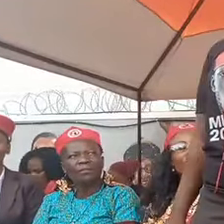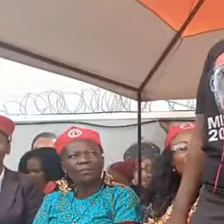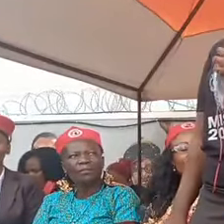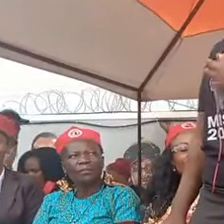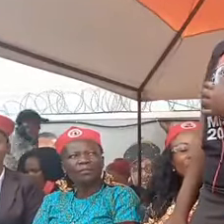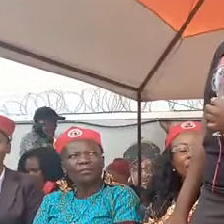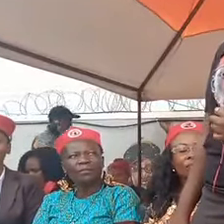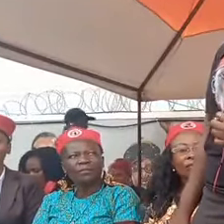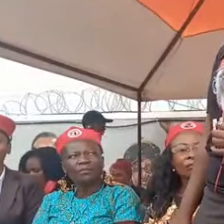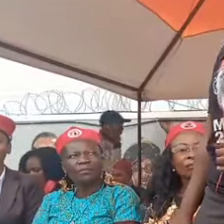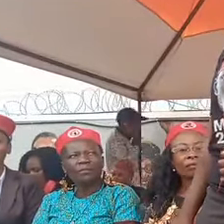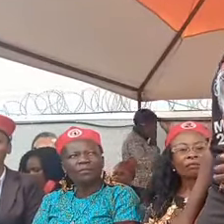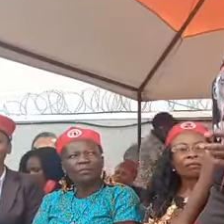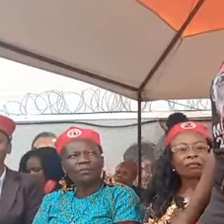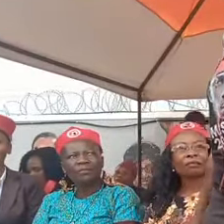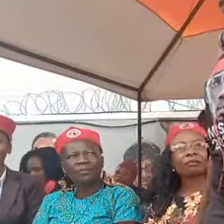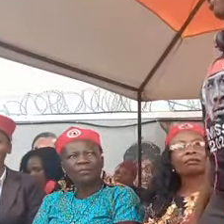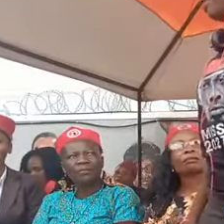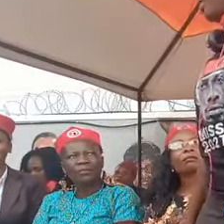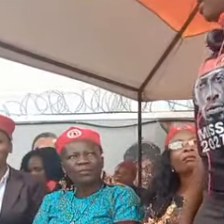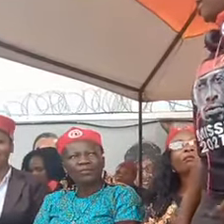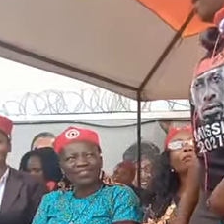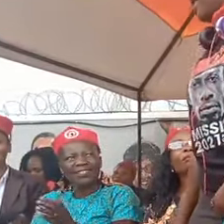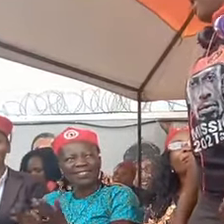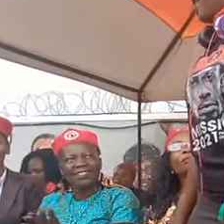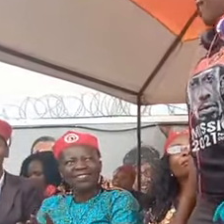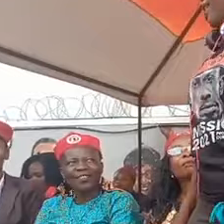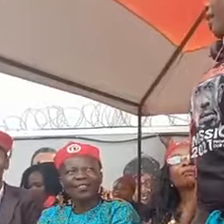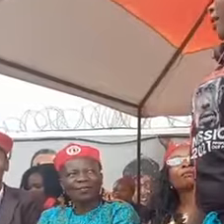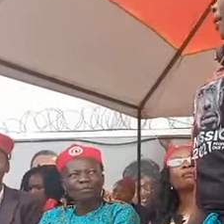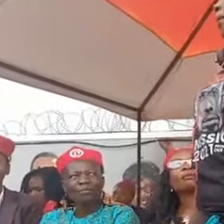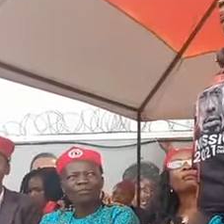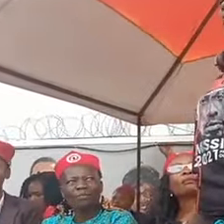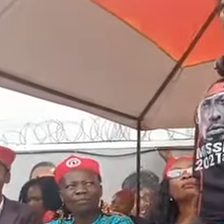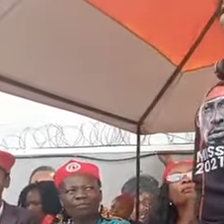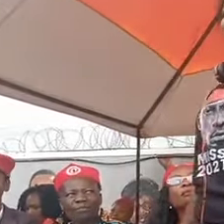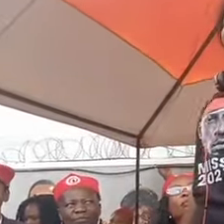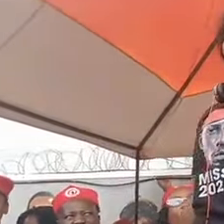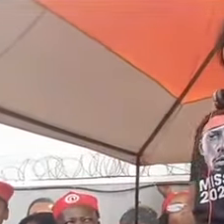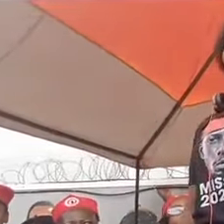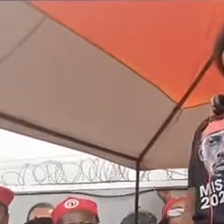district registrar, NUP Komasimbi district.